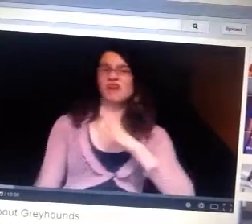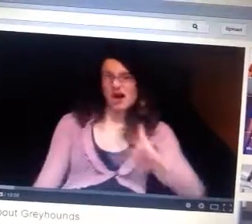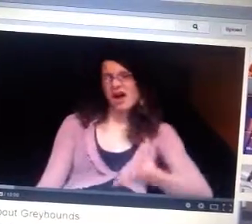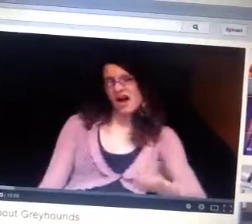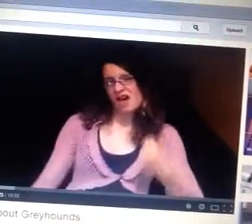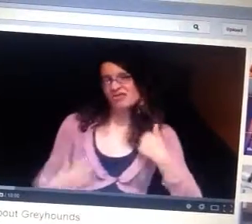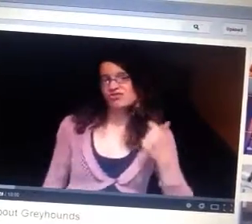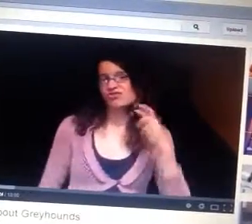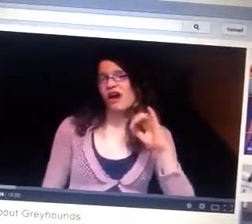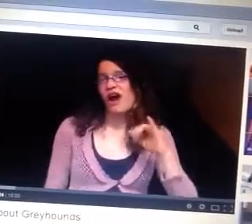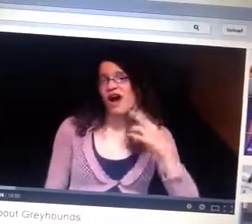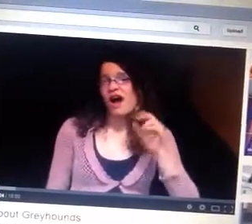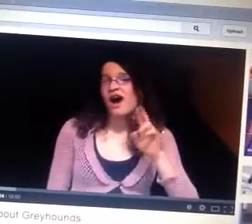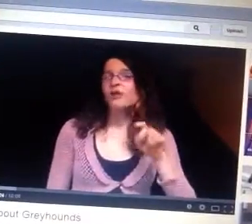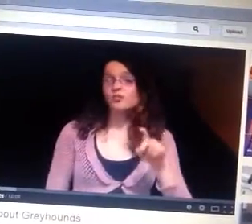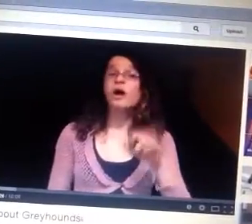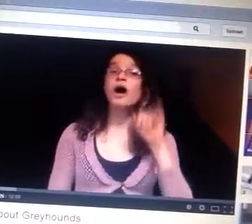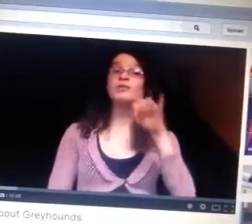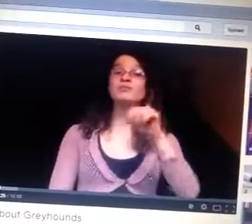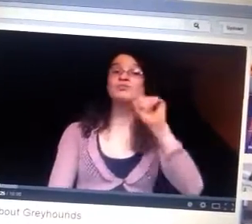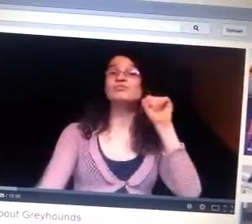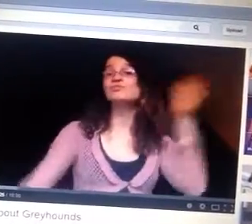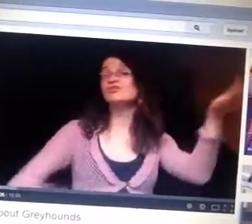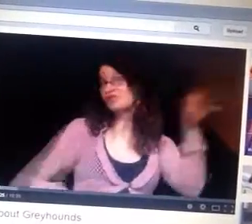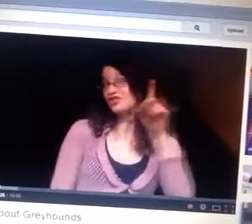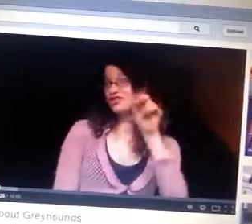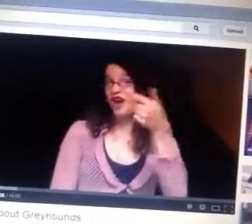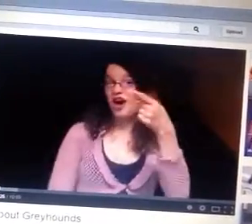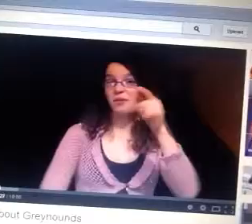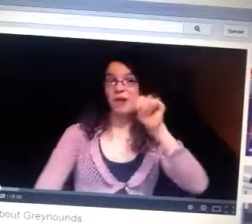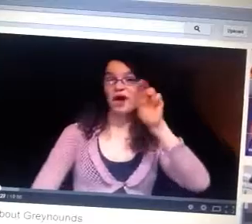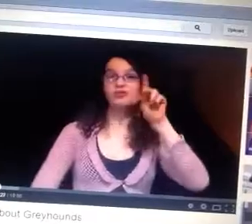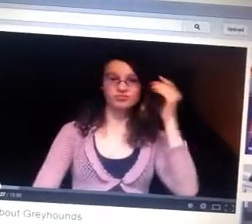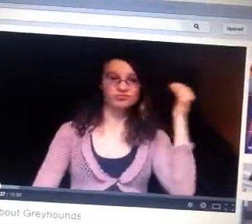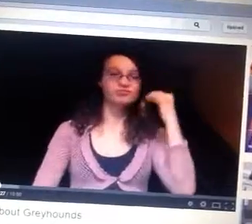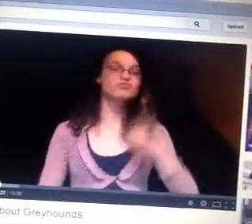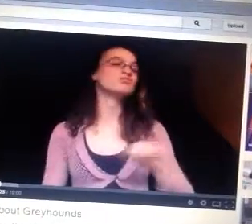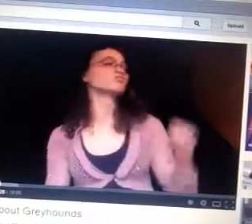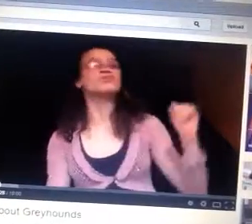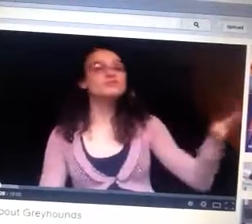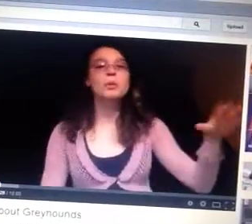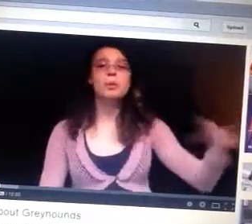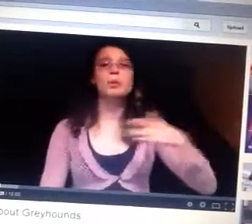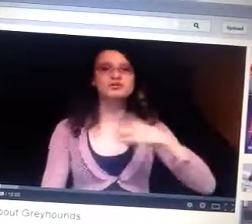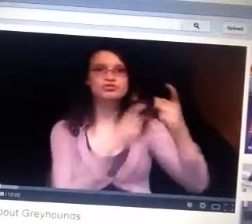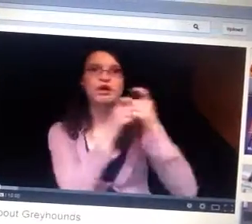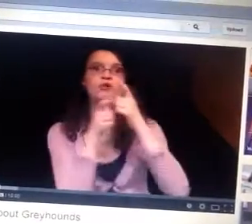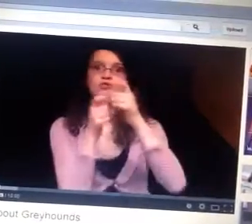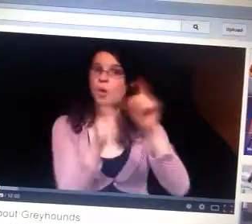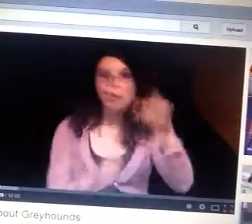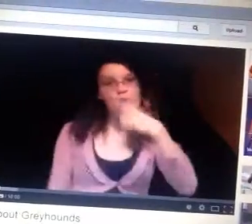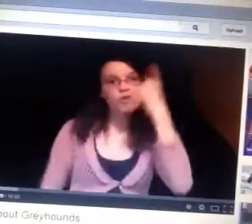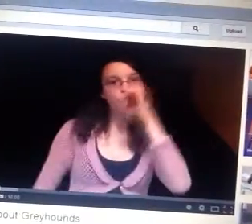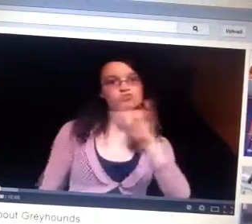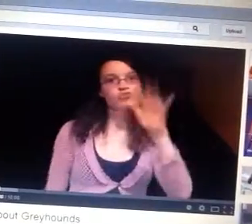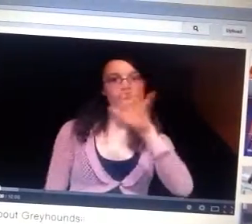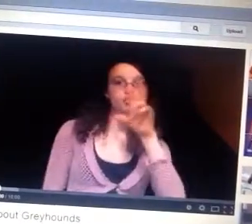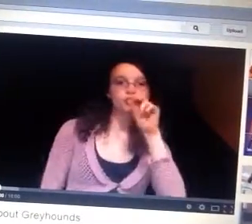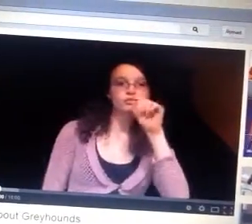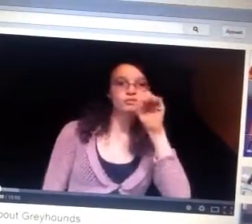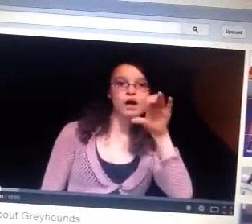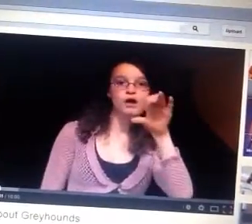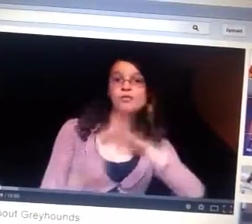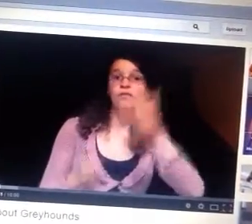If you live in an apartment, that's fine. You can have a Greyhound. What you can do is you can go to the dog